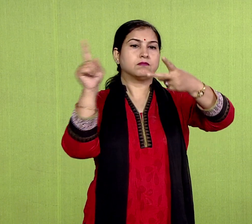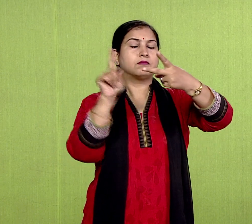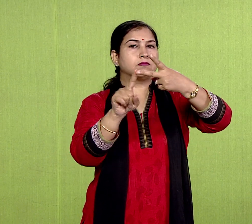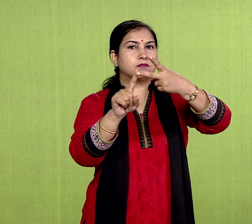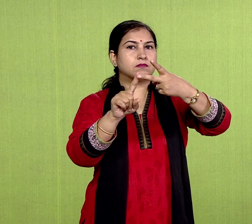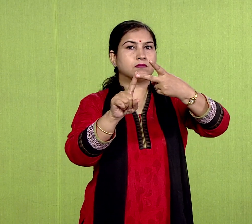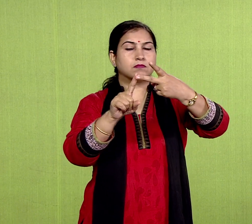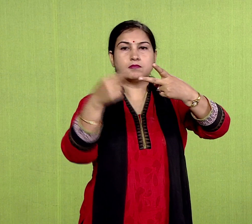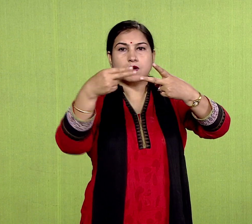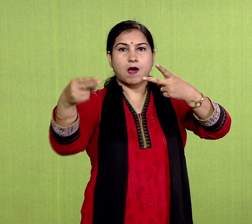Kashi,